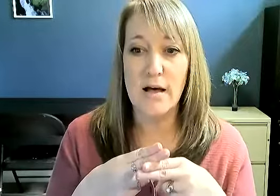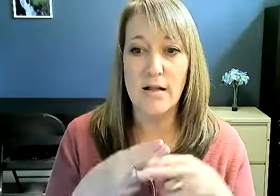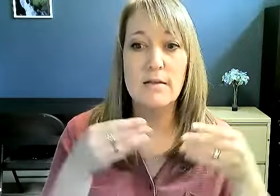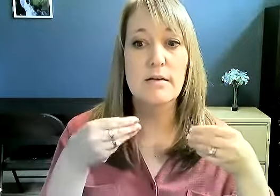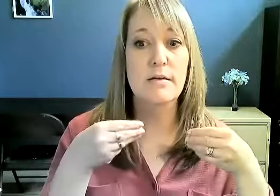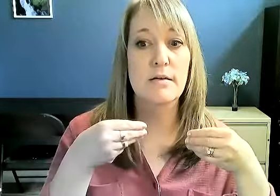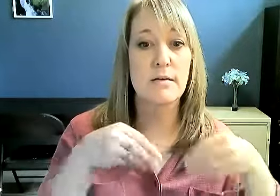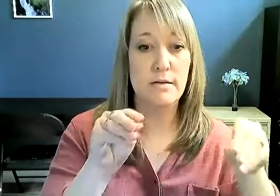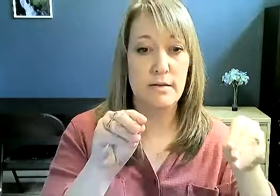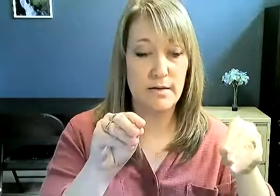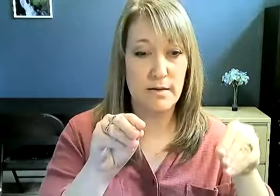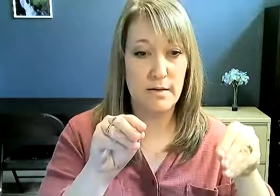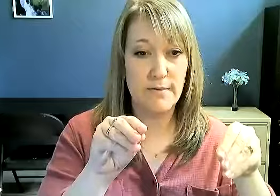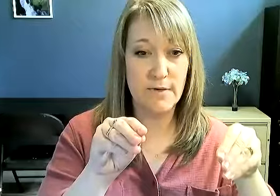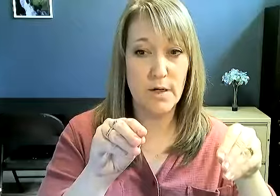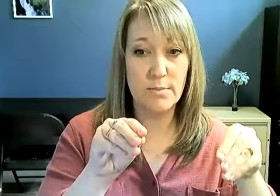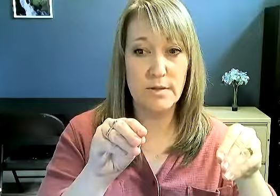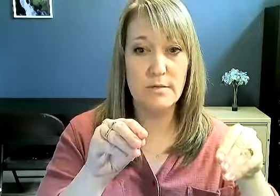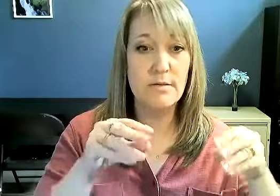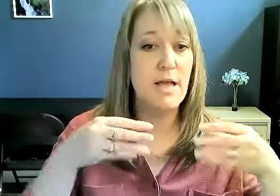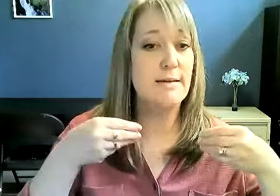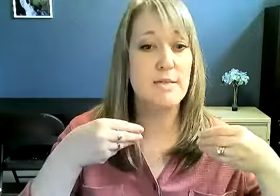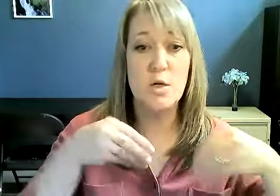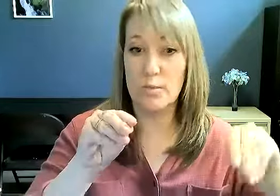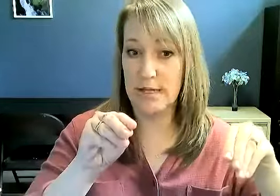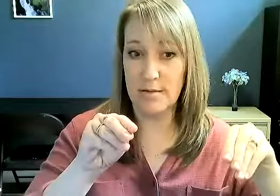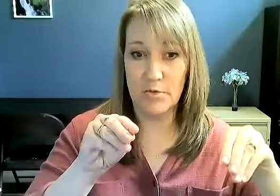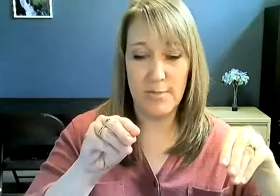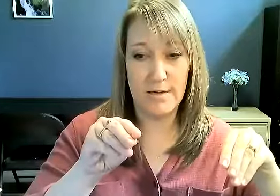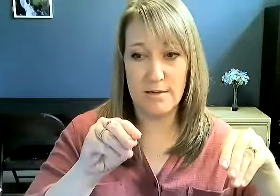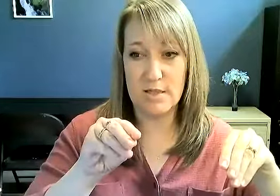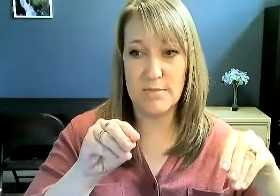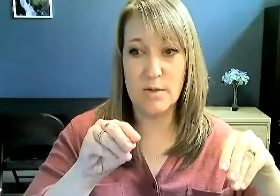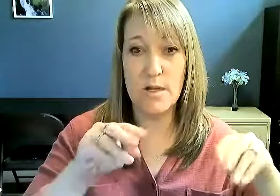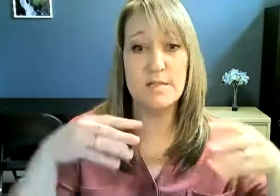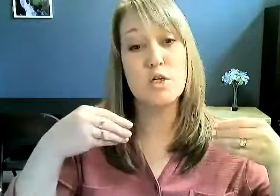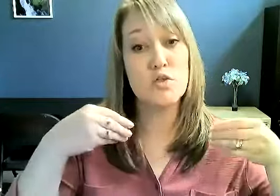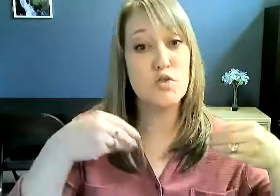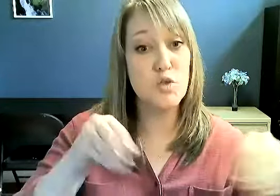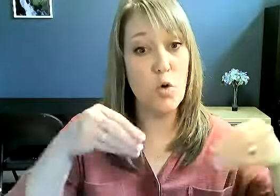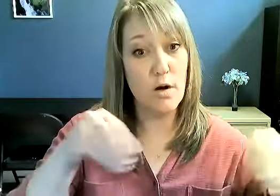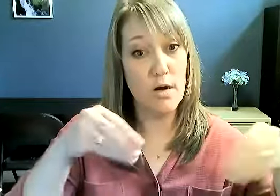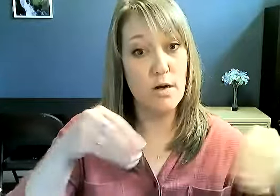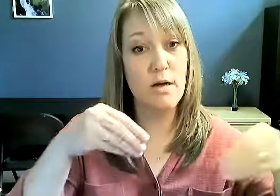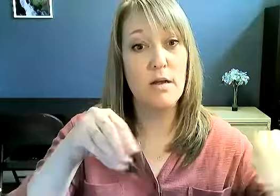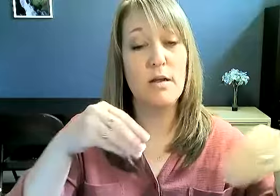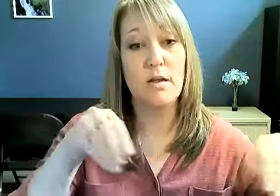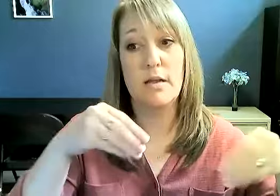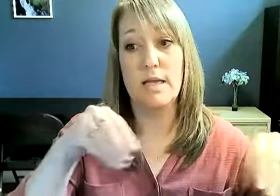Sell, the verb, has no repeated movement, just comes out once. Store